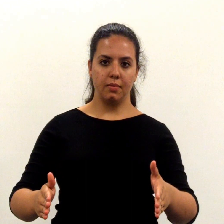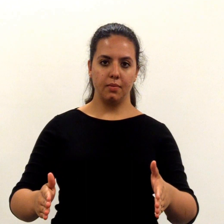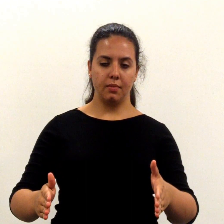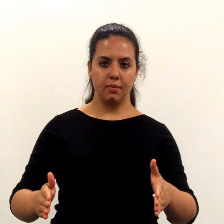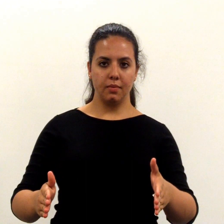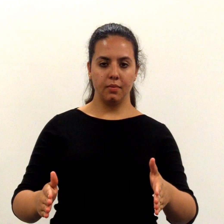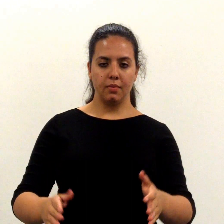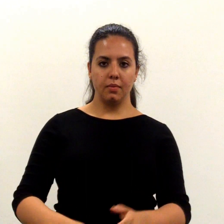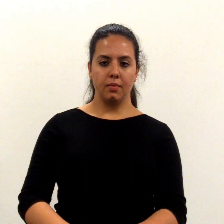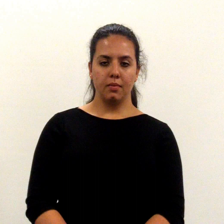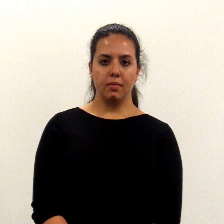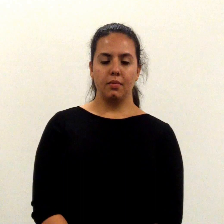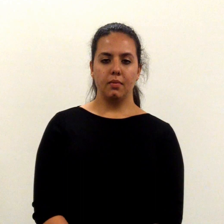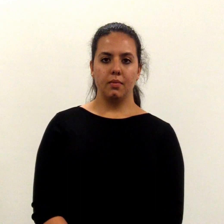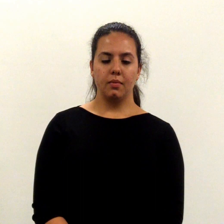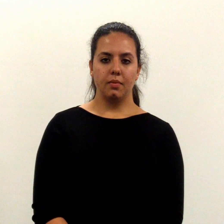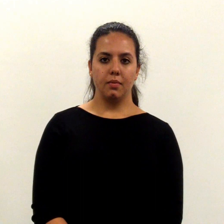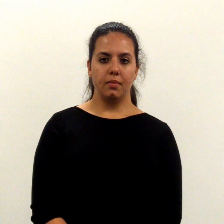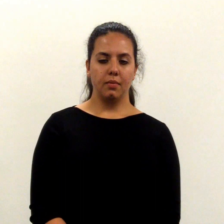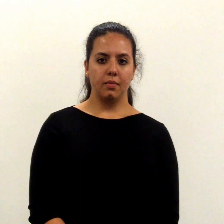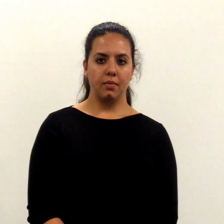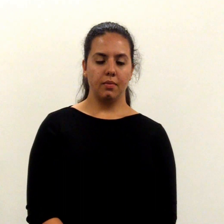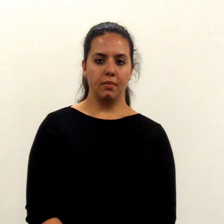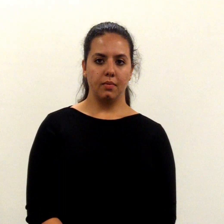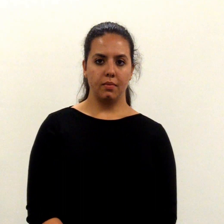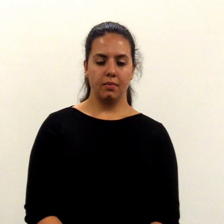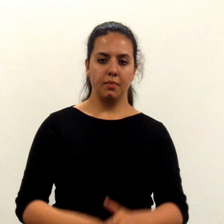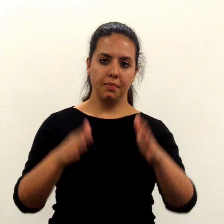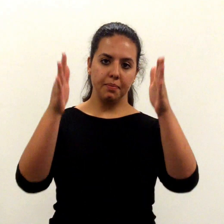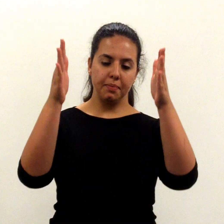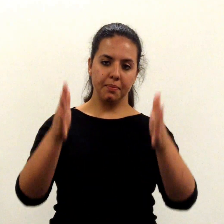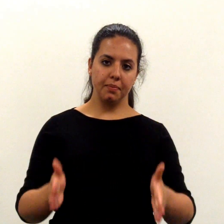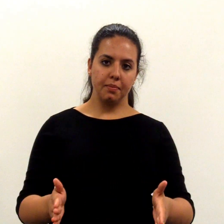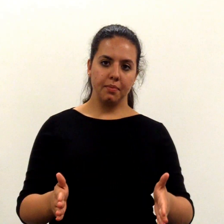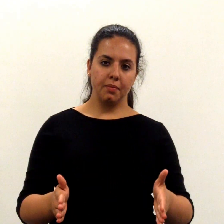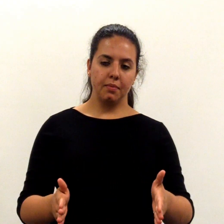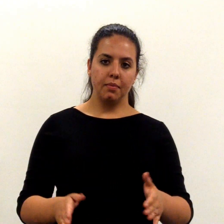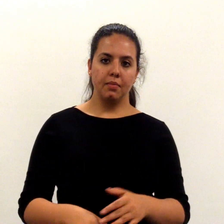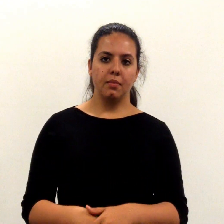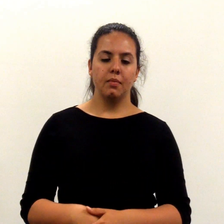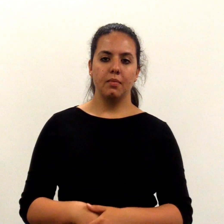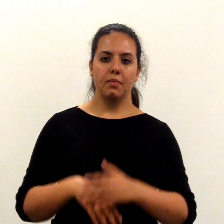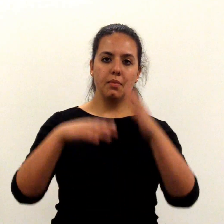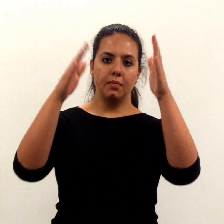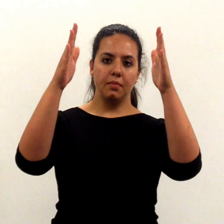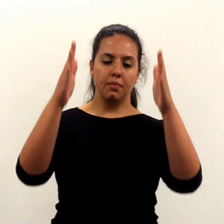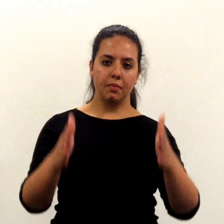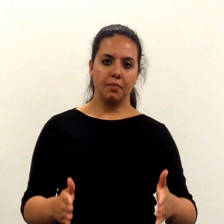agent. So it can be person or your agent. We have it for